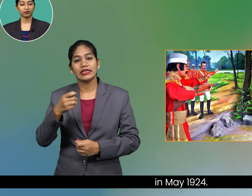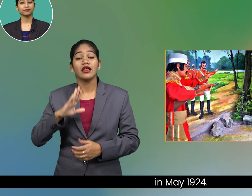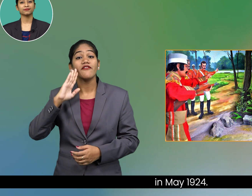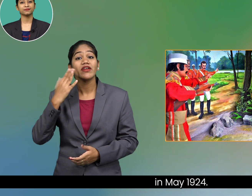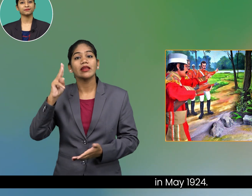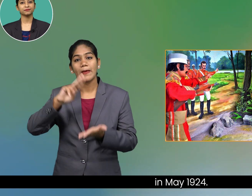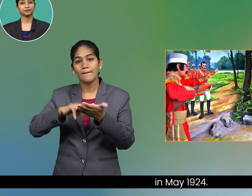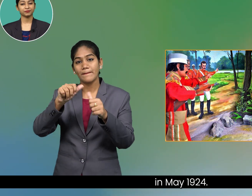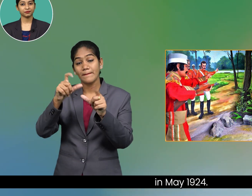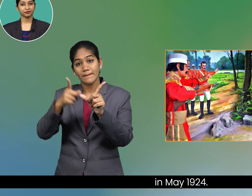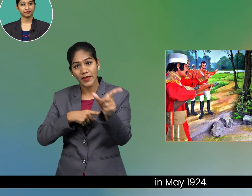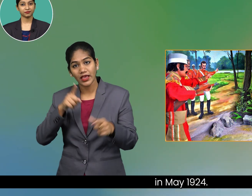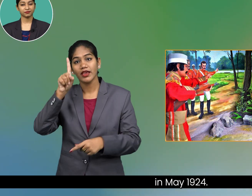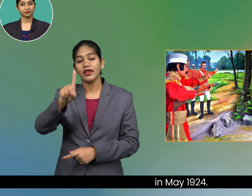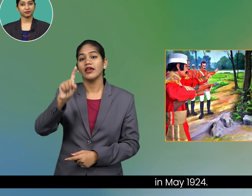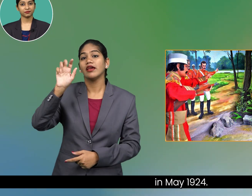1924.